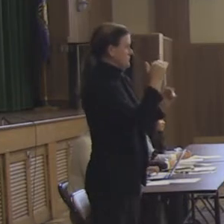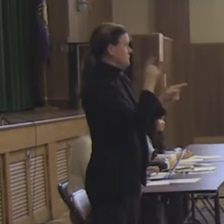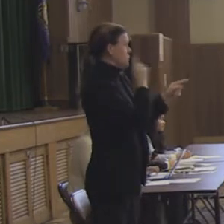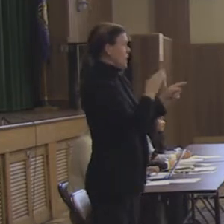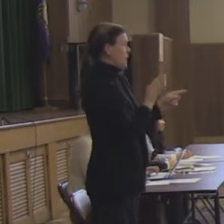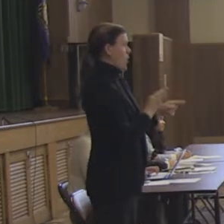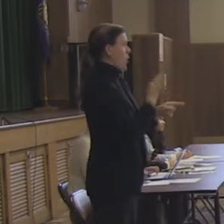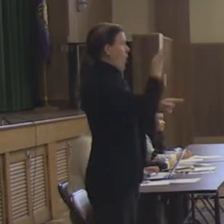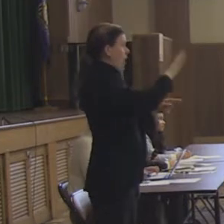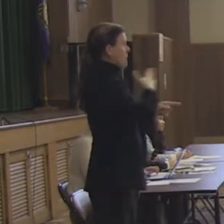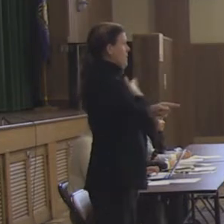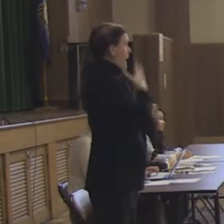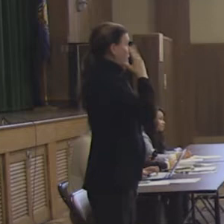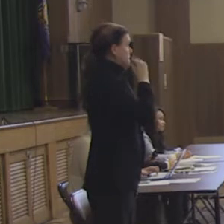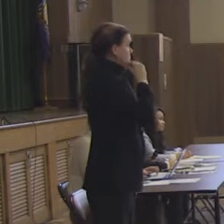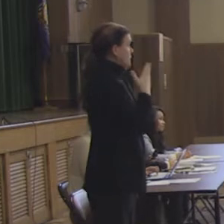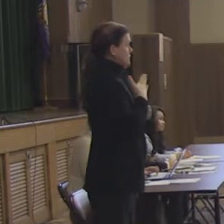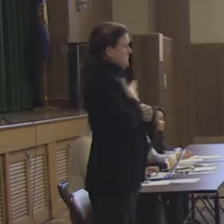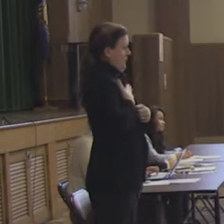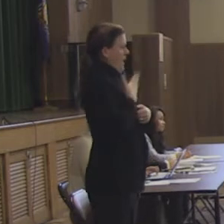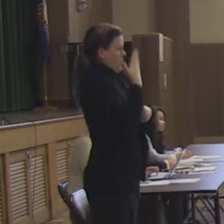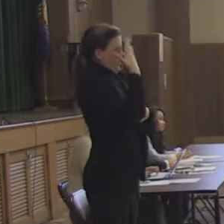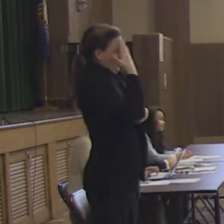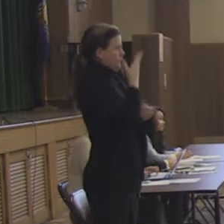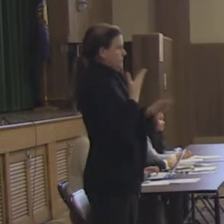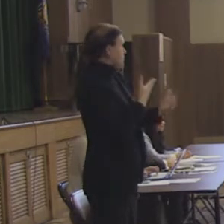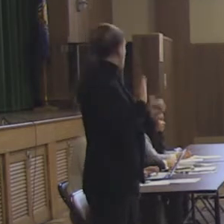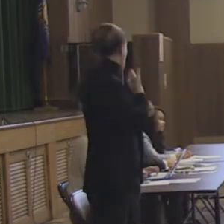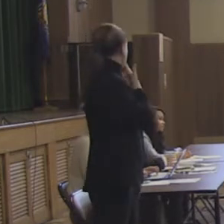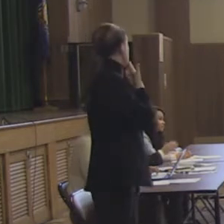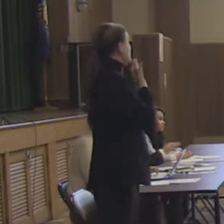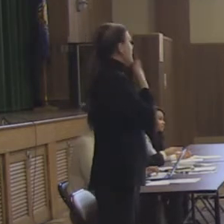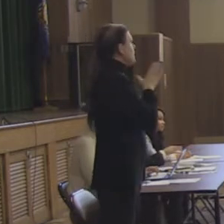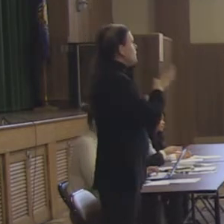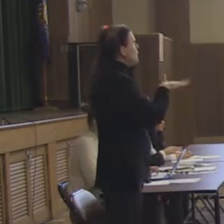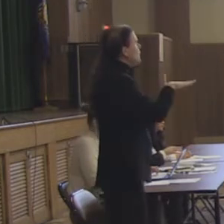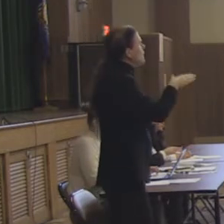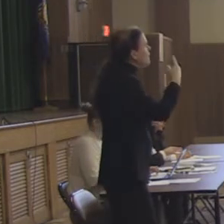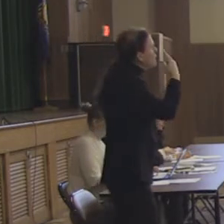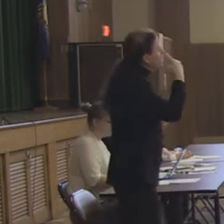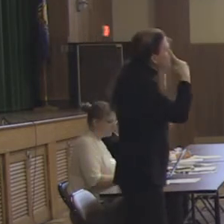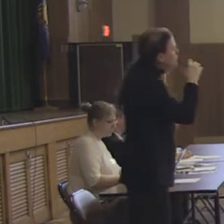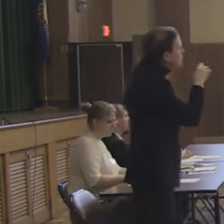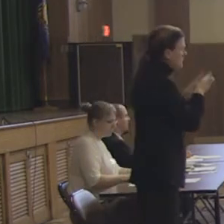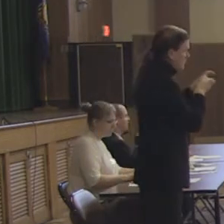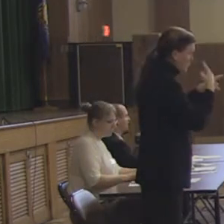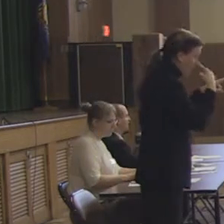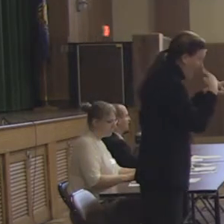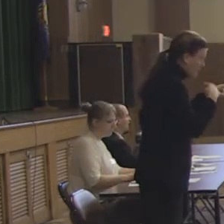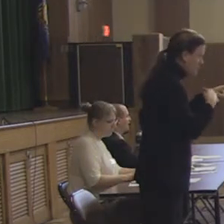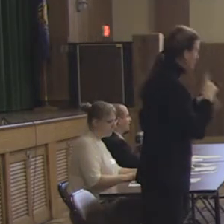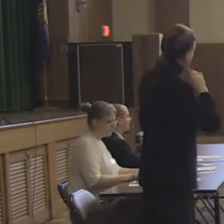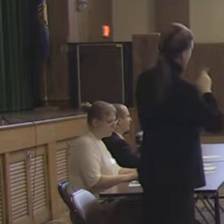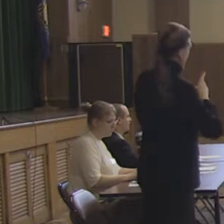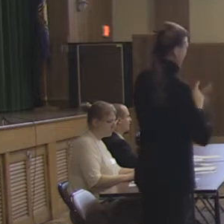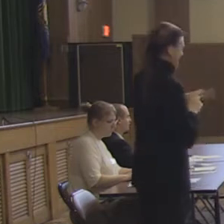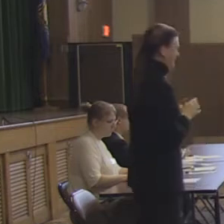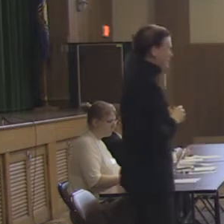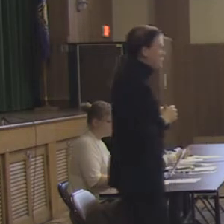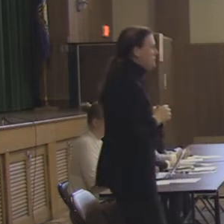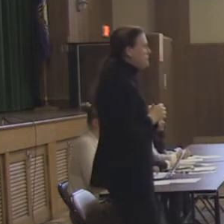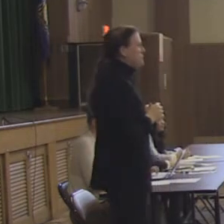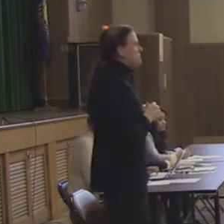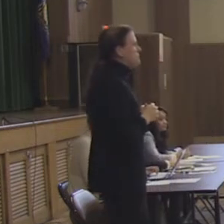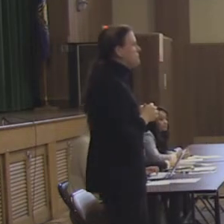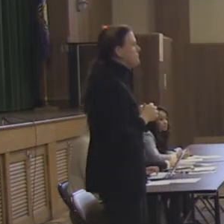offering that as something to investigate. Thank you very much. And can I just ask a couple of questions on that? Sure.